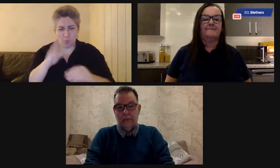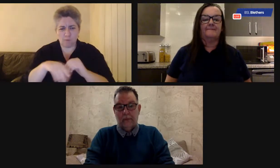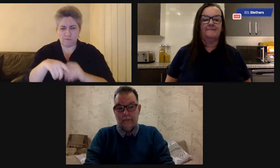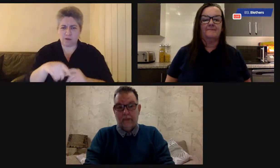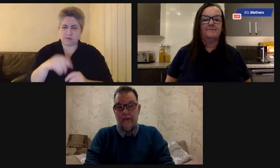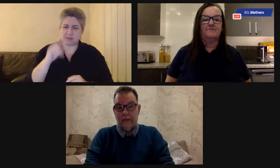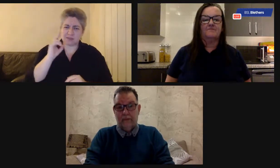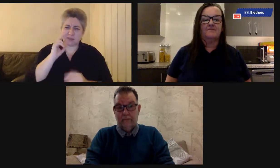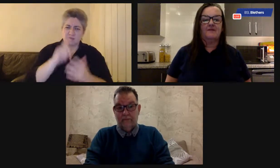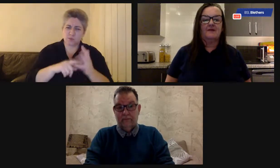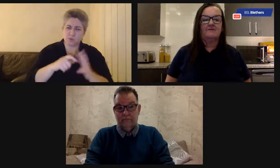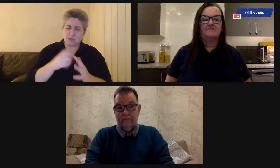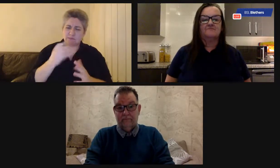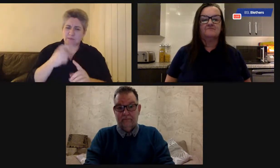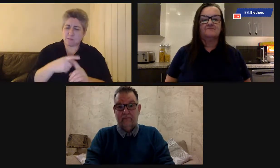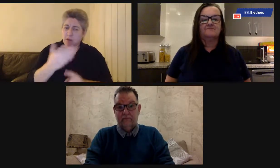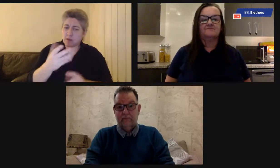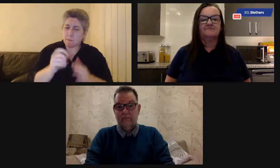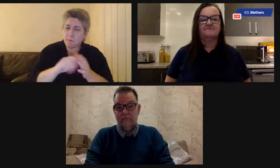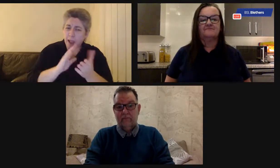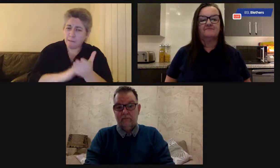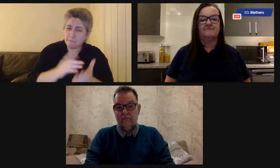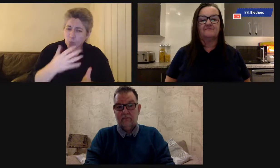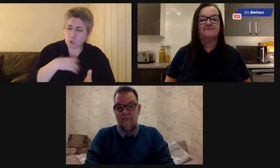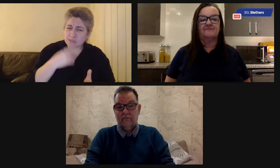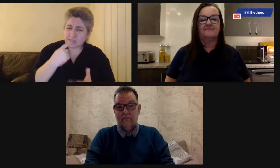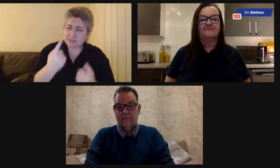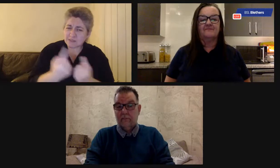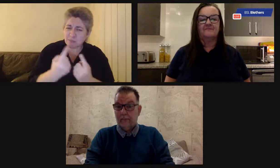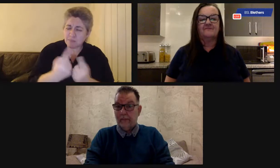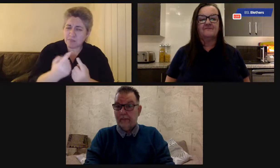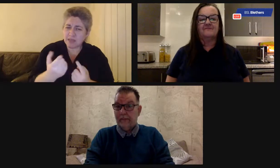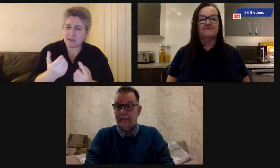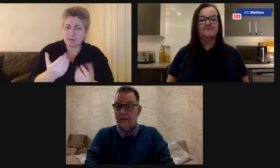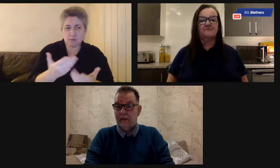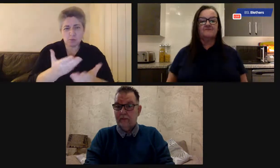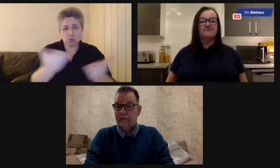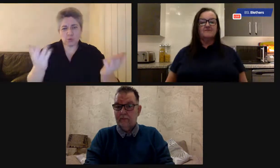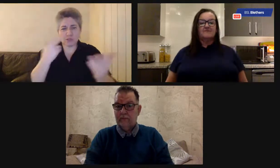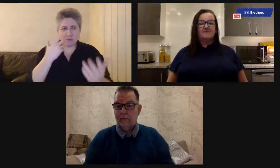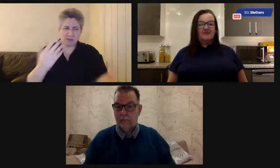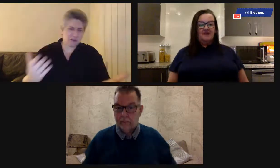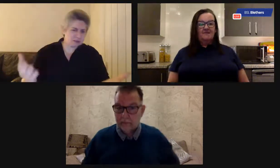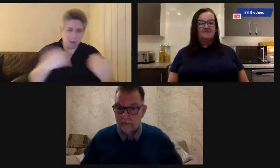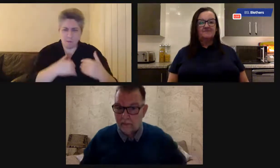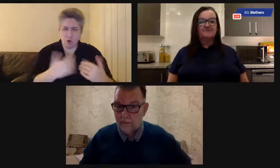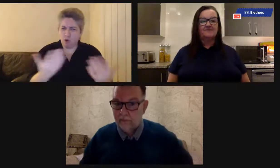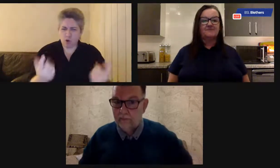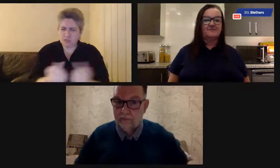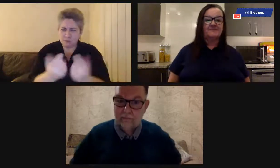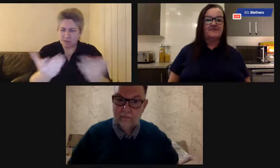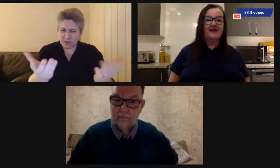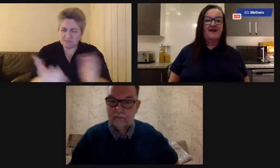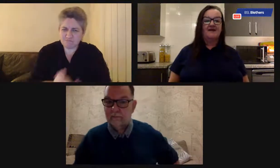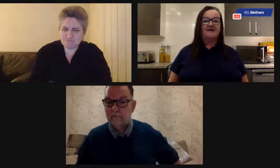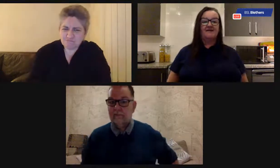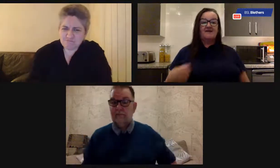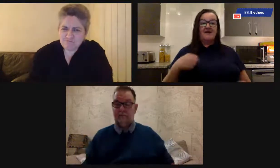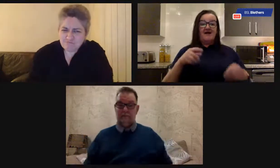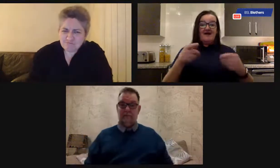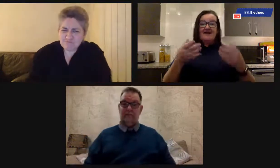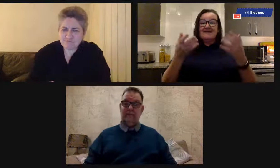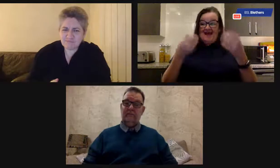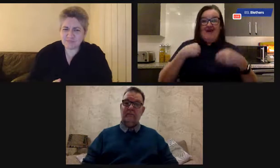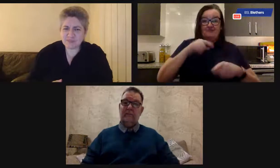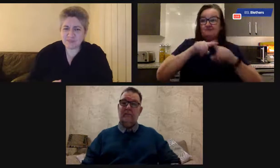you would like to share, and say to our deaf people who are watching tonight? Come on, give